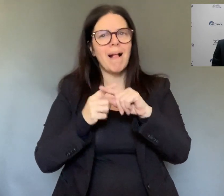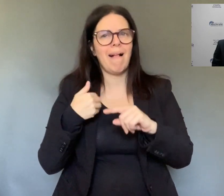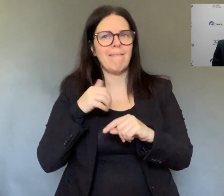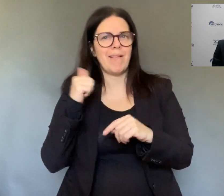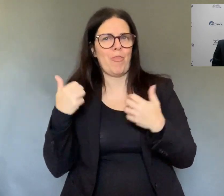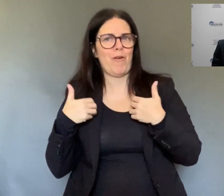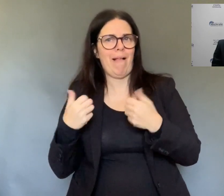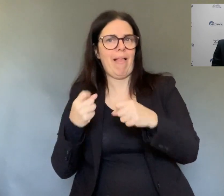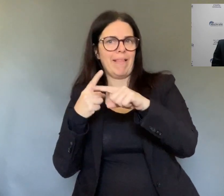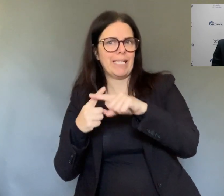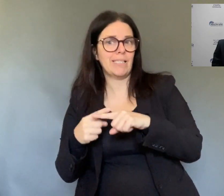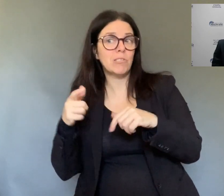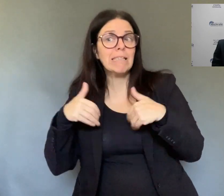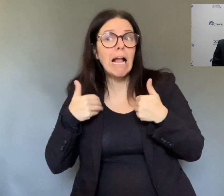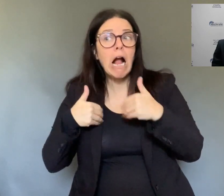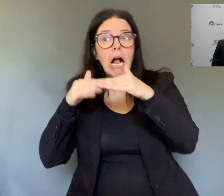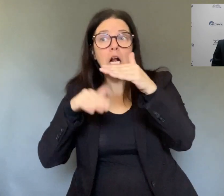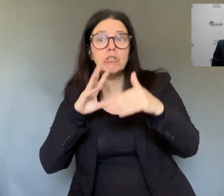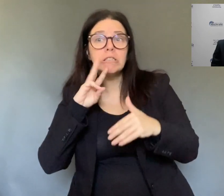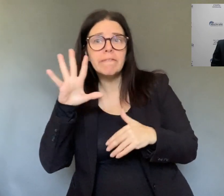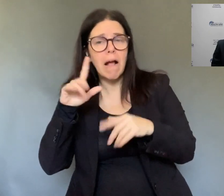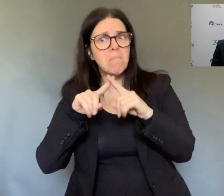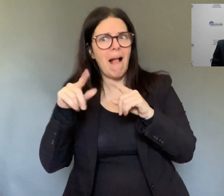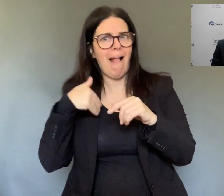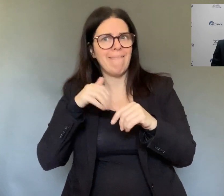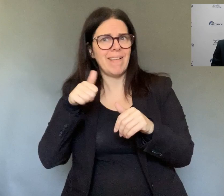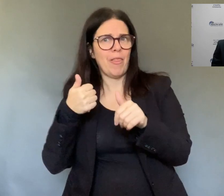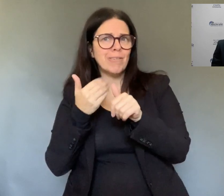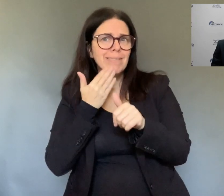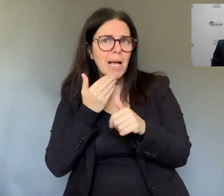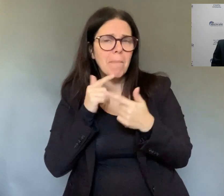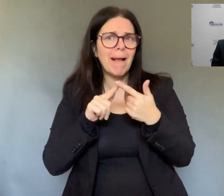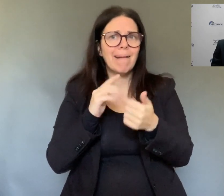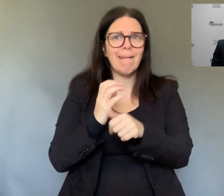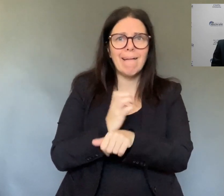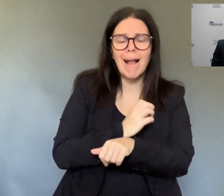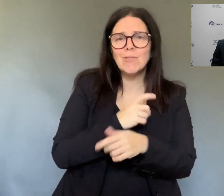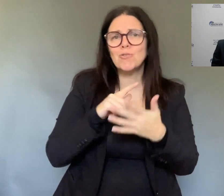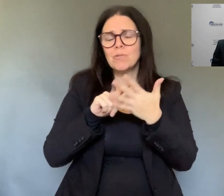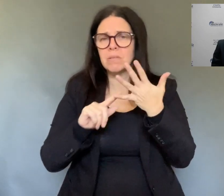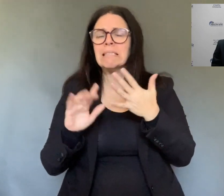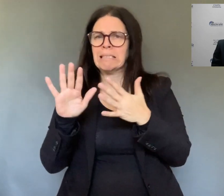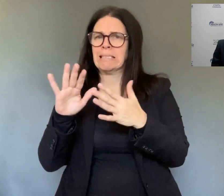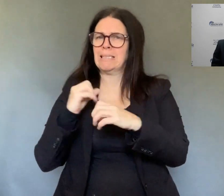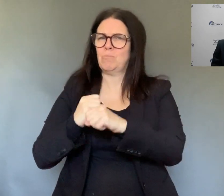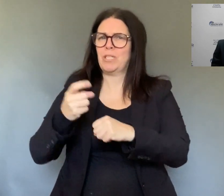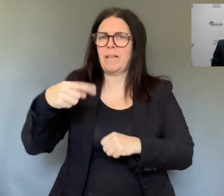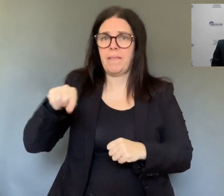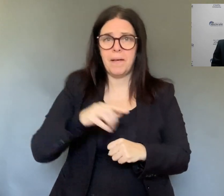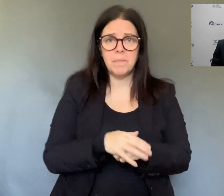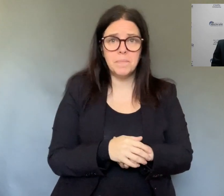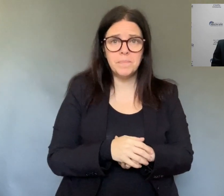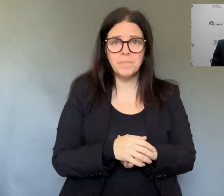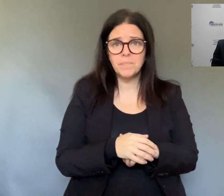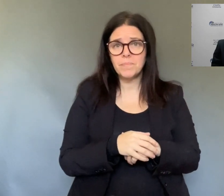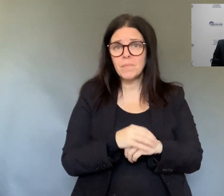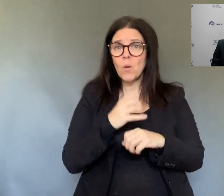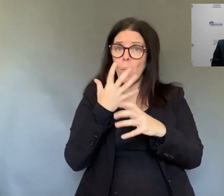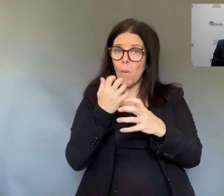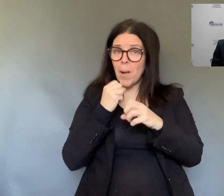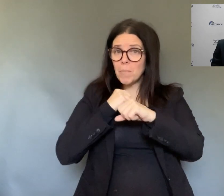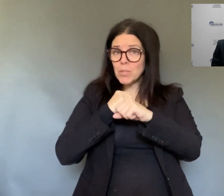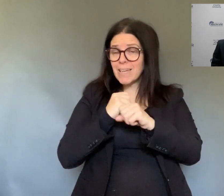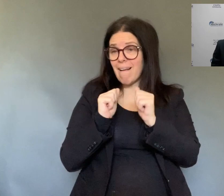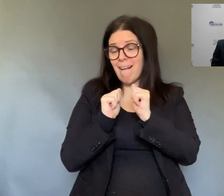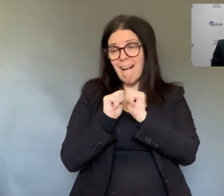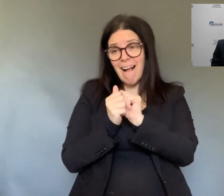conditions. To maintain your health and protect yourself, older adults and individuals with chronic medical conditions, you are